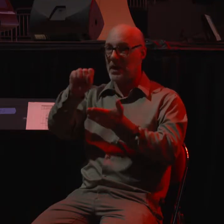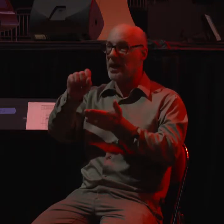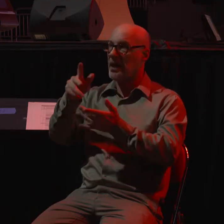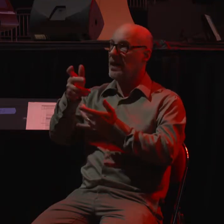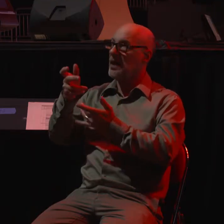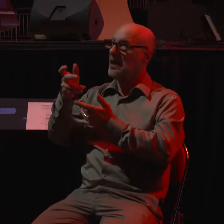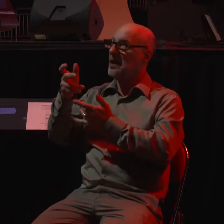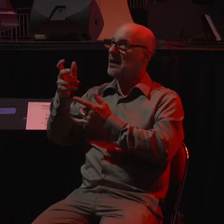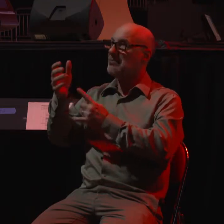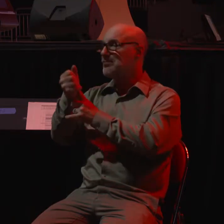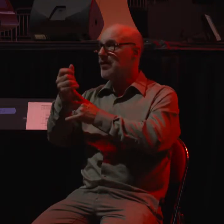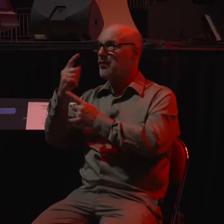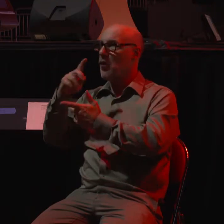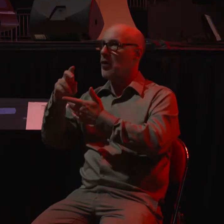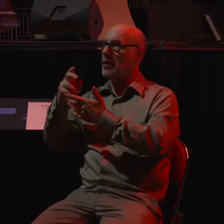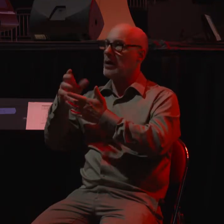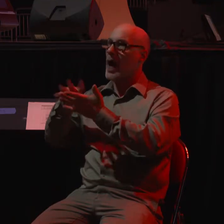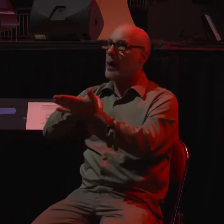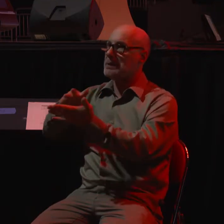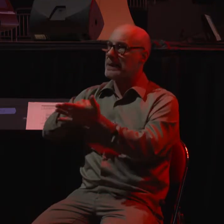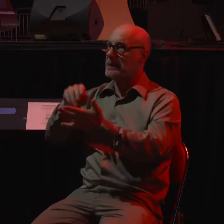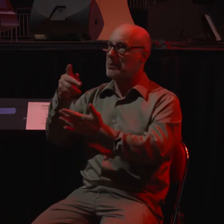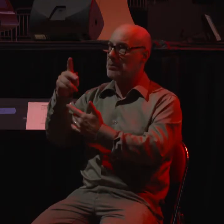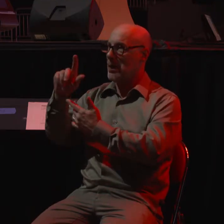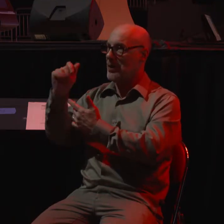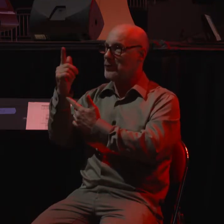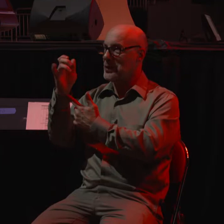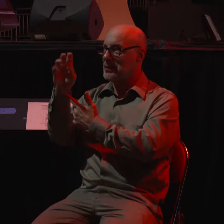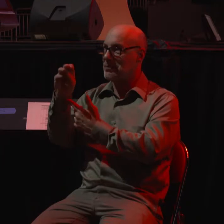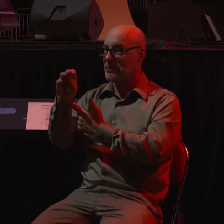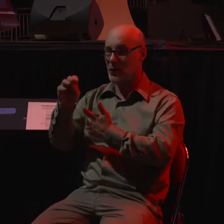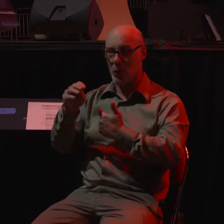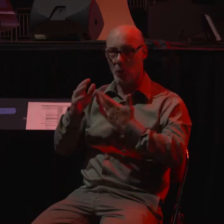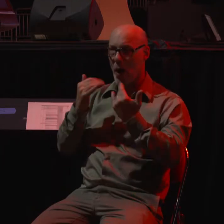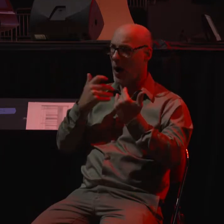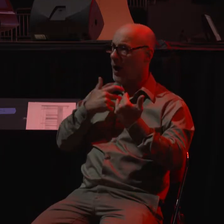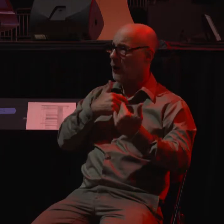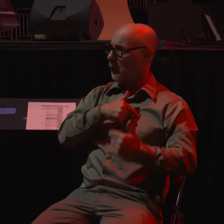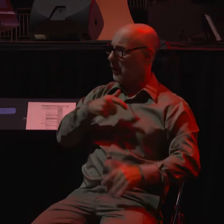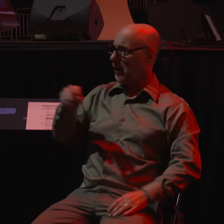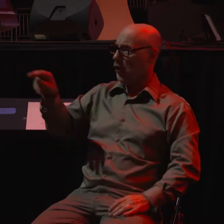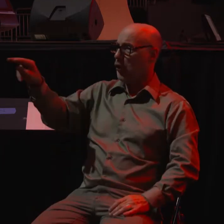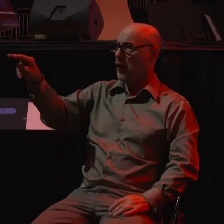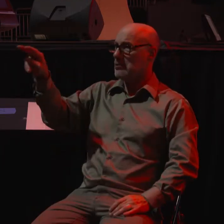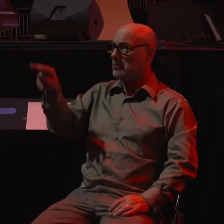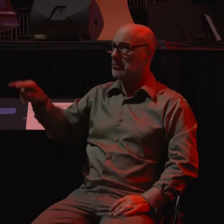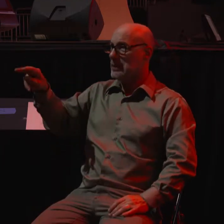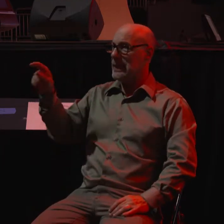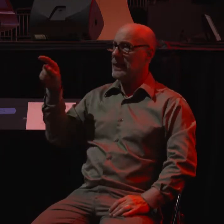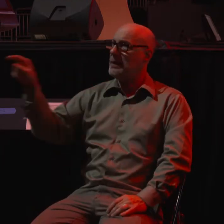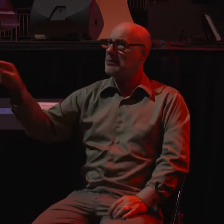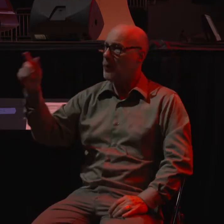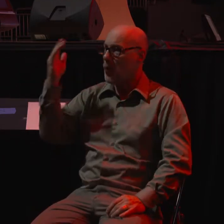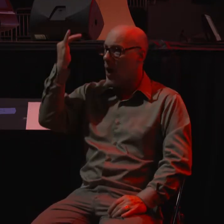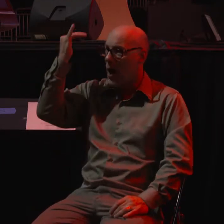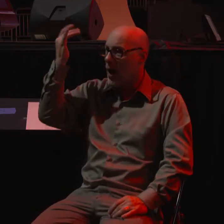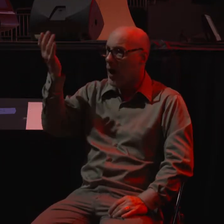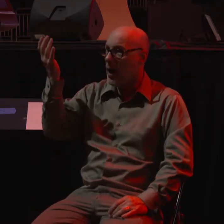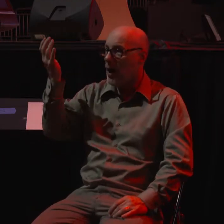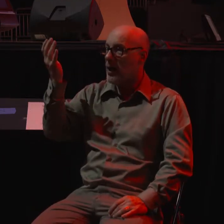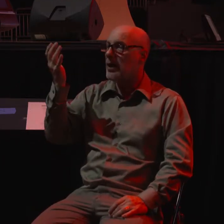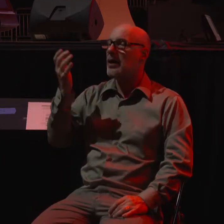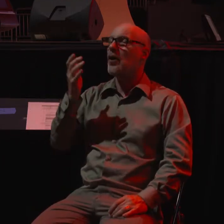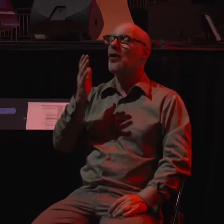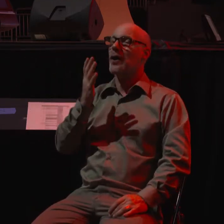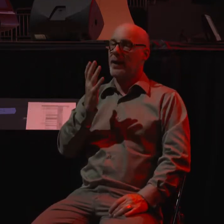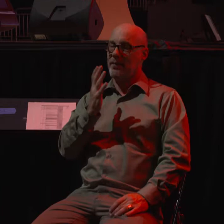talk about such a man? Why would we look to such a man? And so on. So would want for some of you guys to sort of speak back to